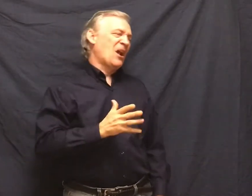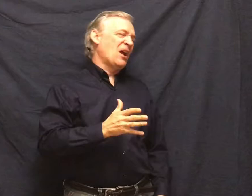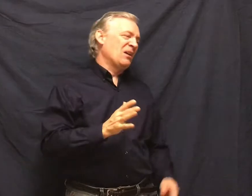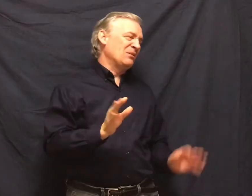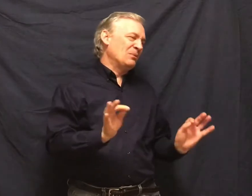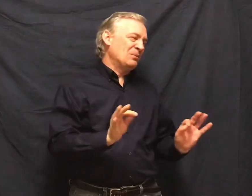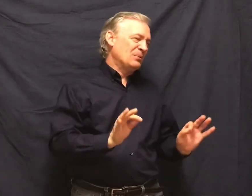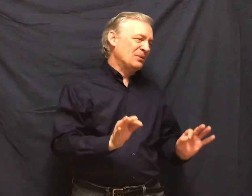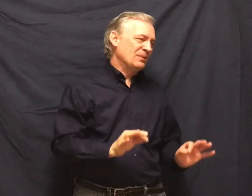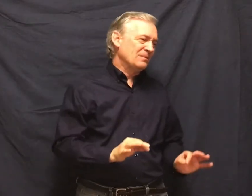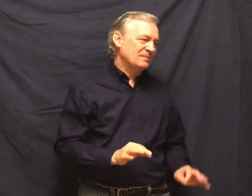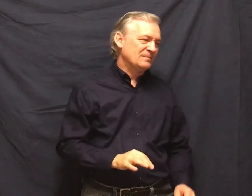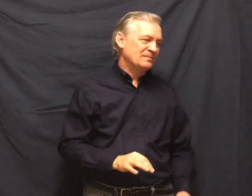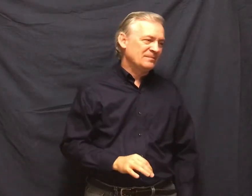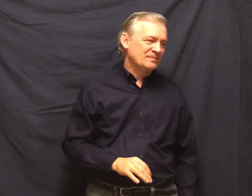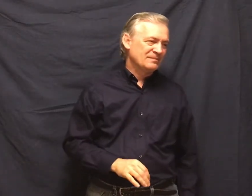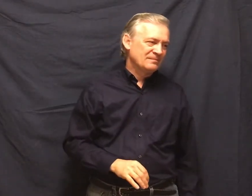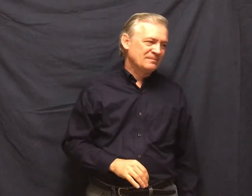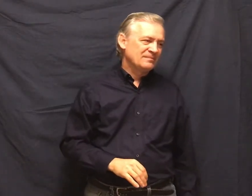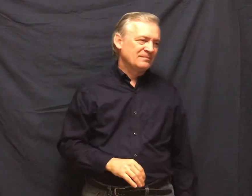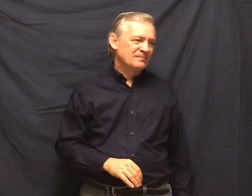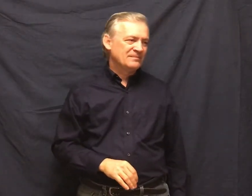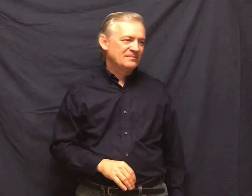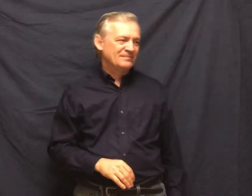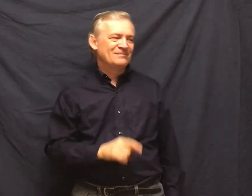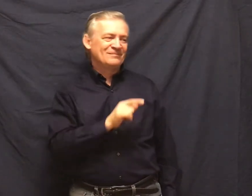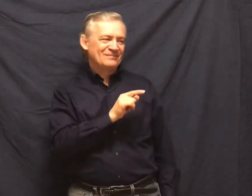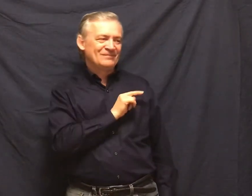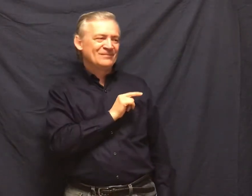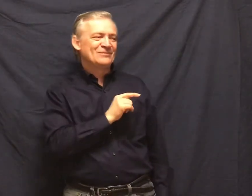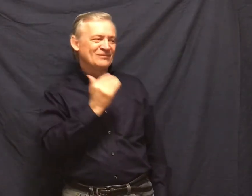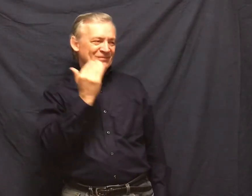George knows what he's about. Just talks and you don't understand nothing.